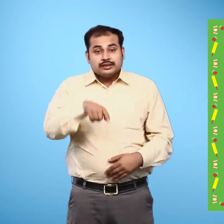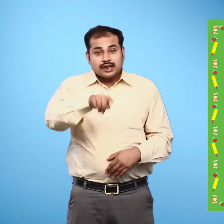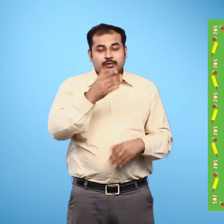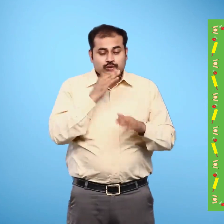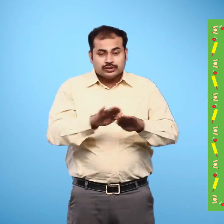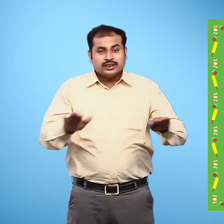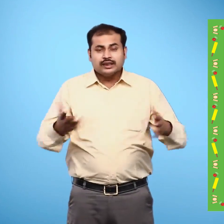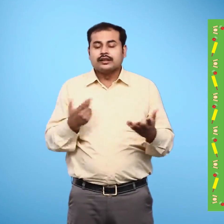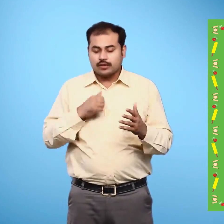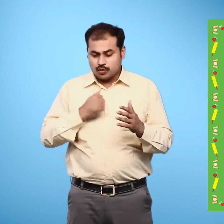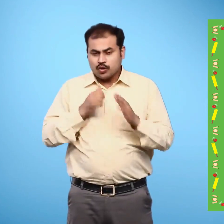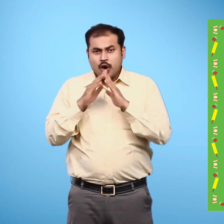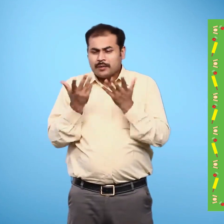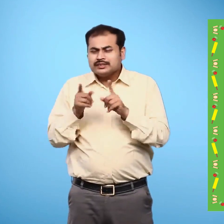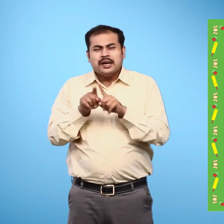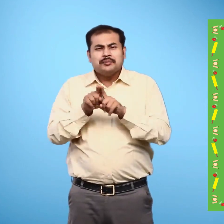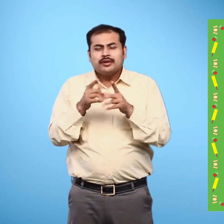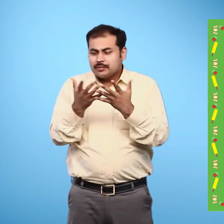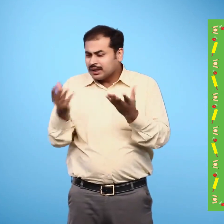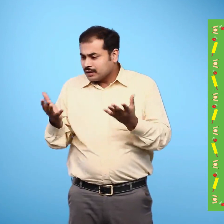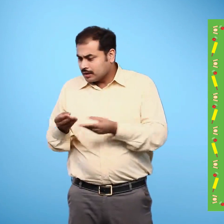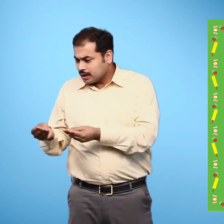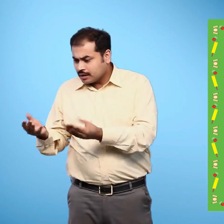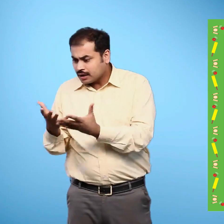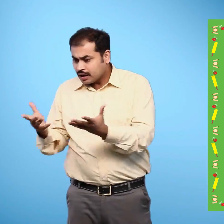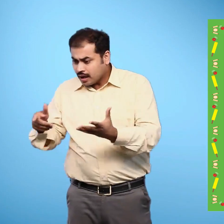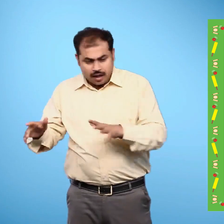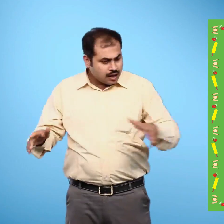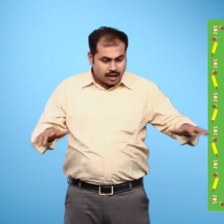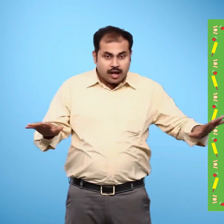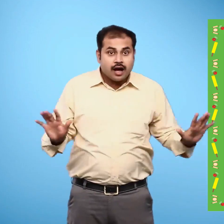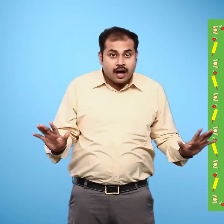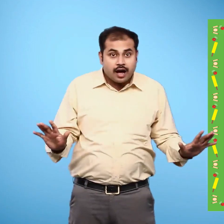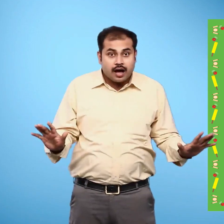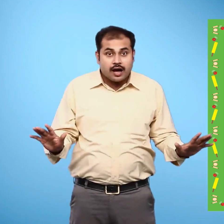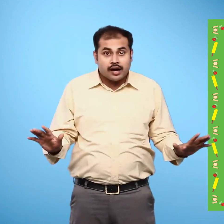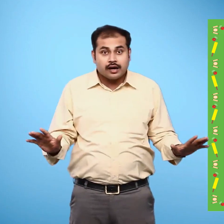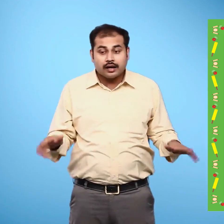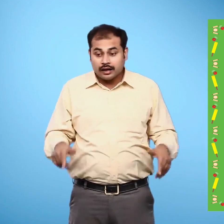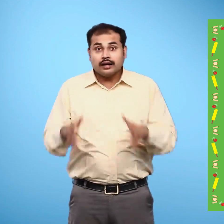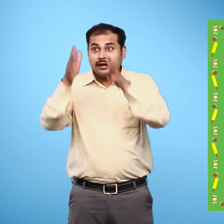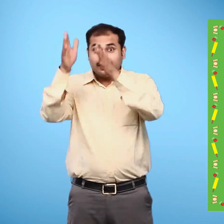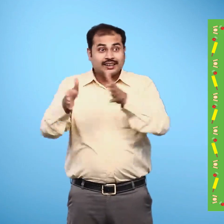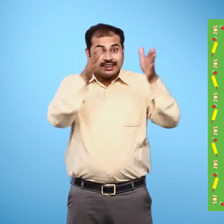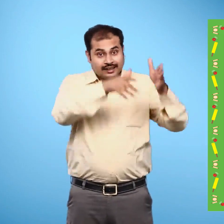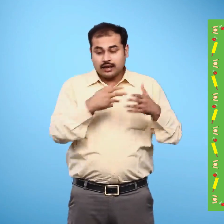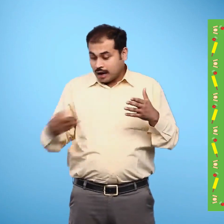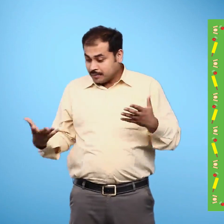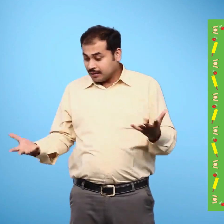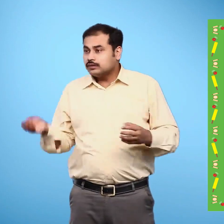Question: Find some things around you and write in the space provided in a table with 3